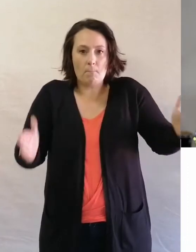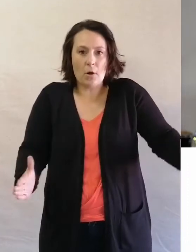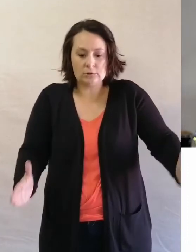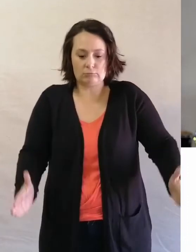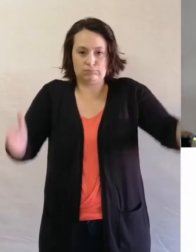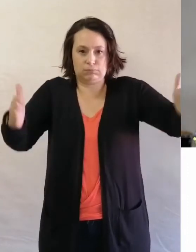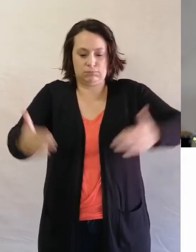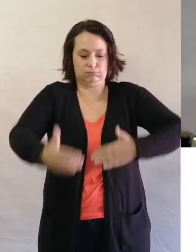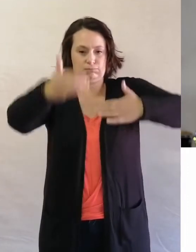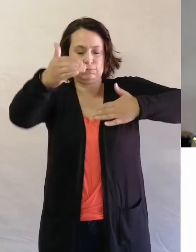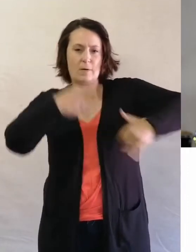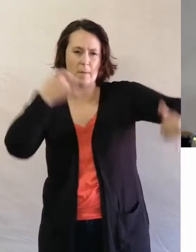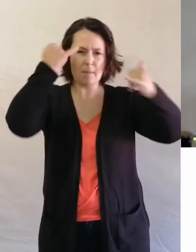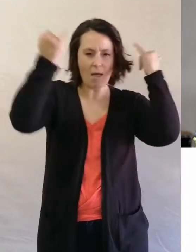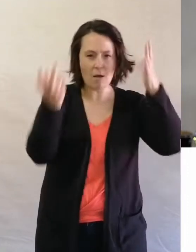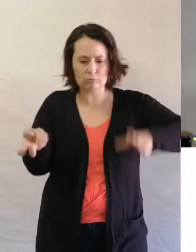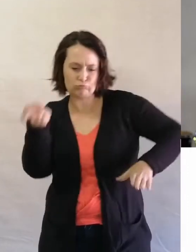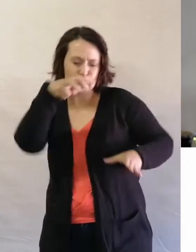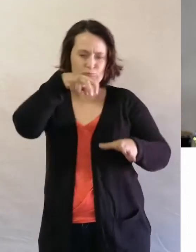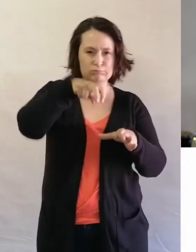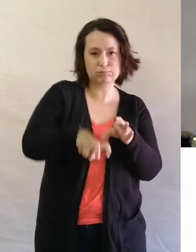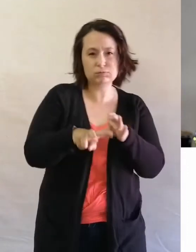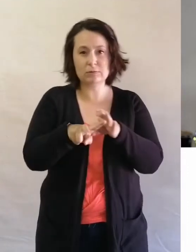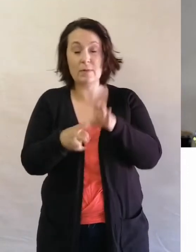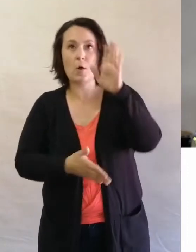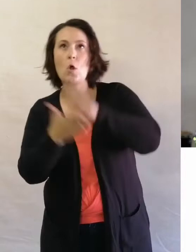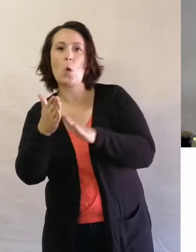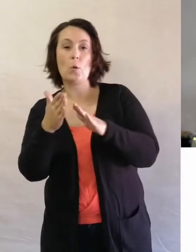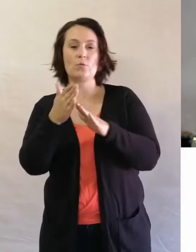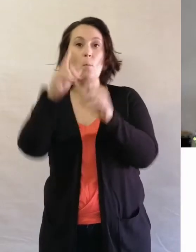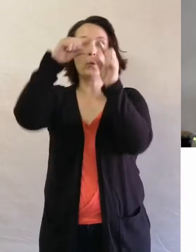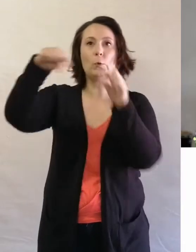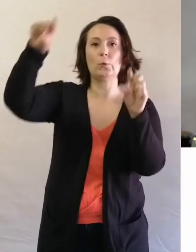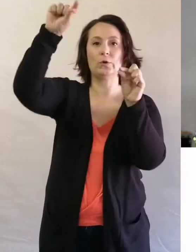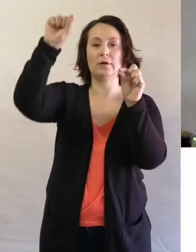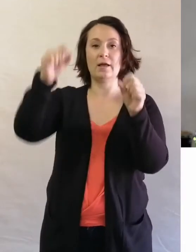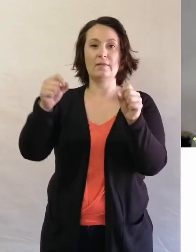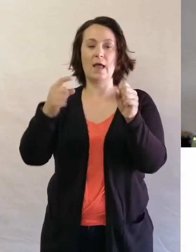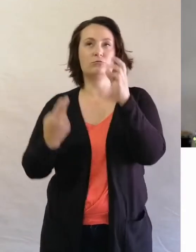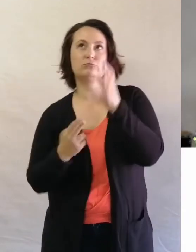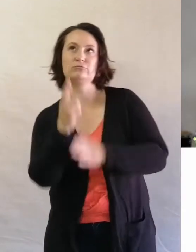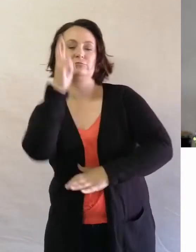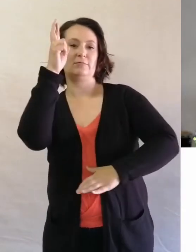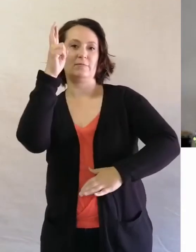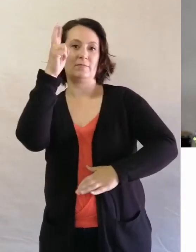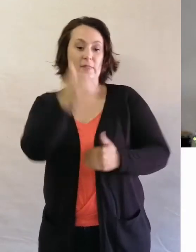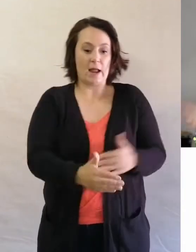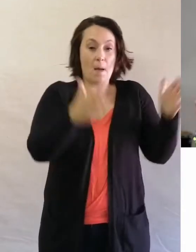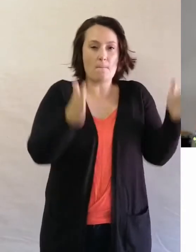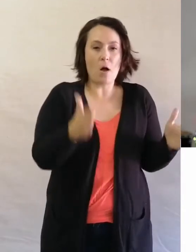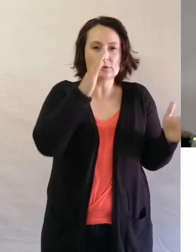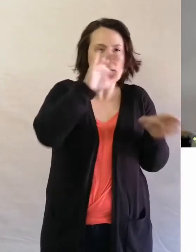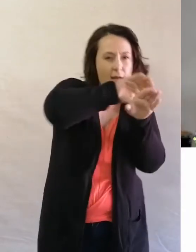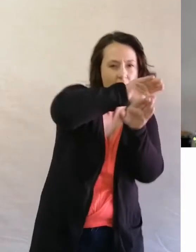were at Disneyland. I've seen them climb into a cardboard box and go to the moon in that box. And then a few hours later, in the same box, it's their